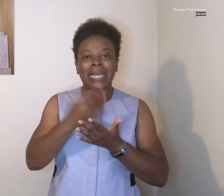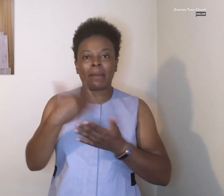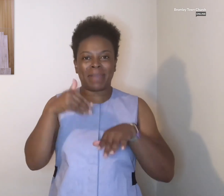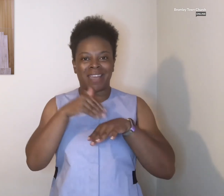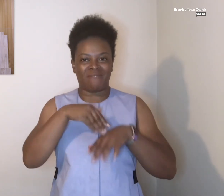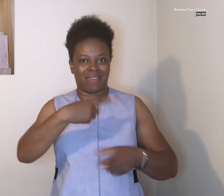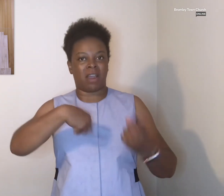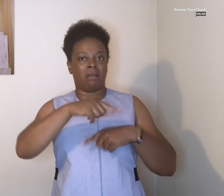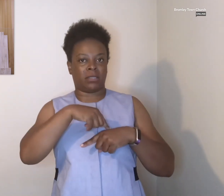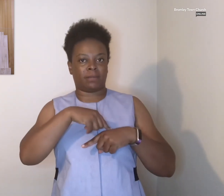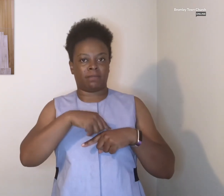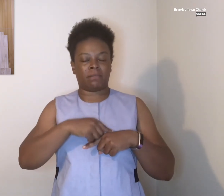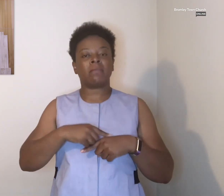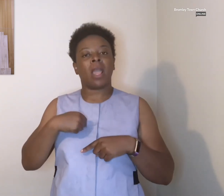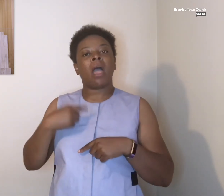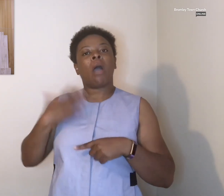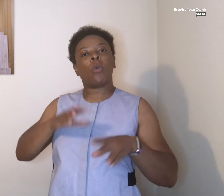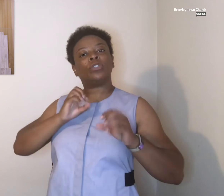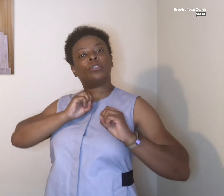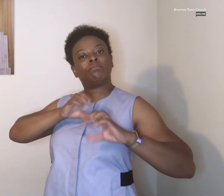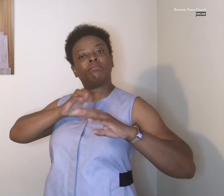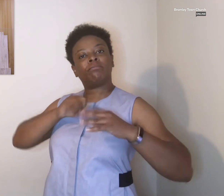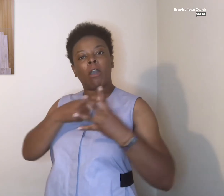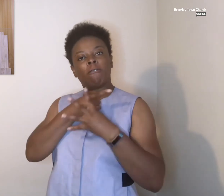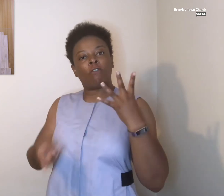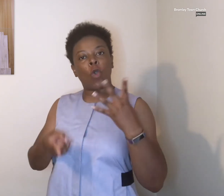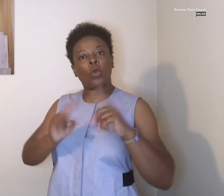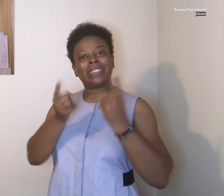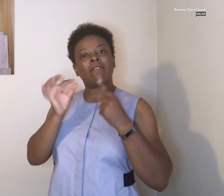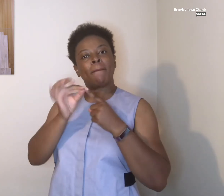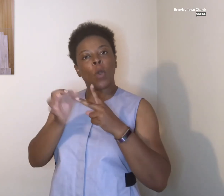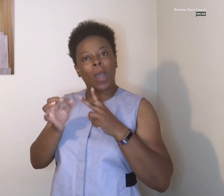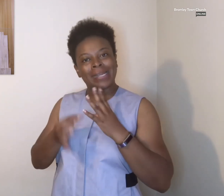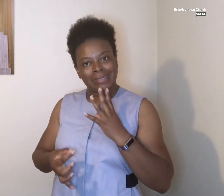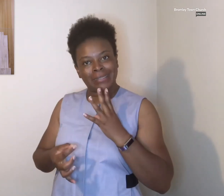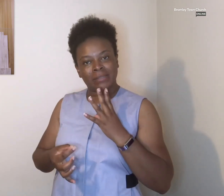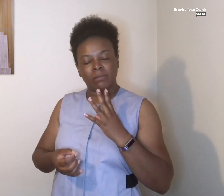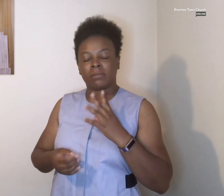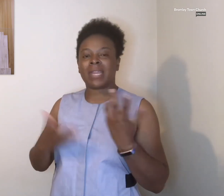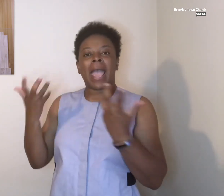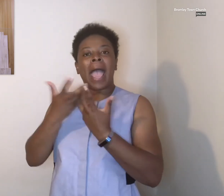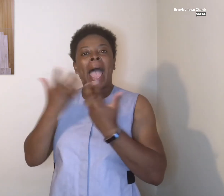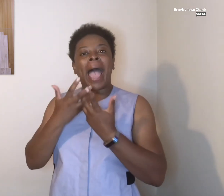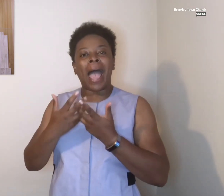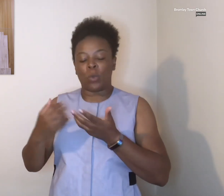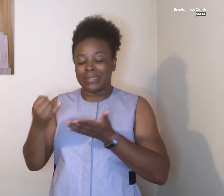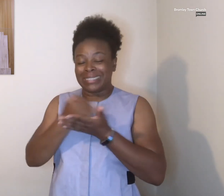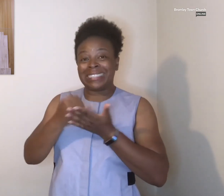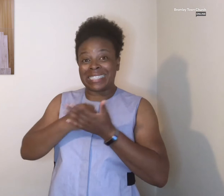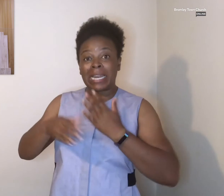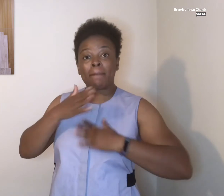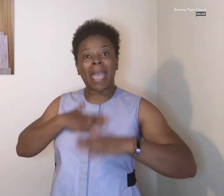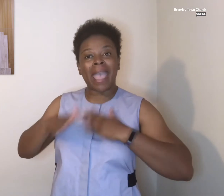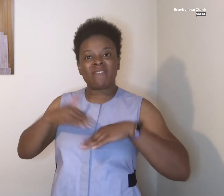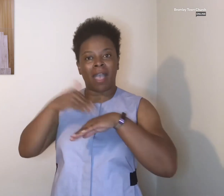at this, and I'm going to look at four different points. What I want to look at is the effect that sin has, or the effect that sinning has upon our